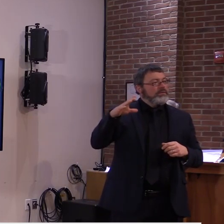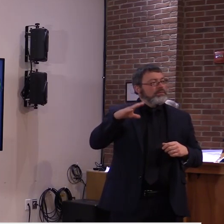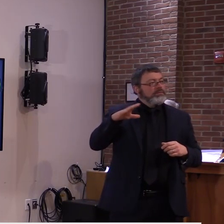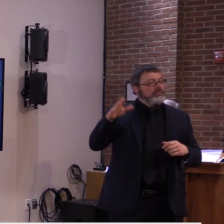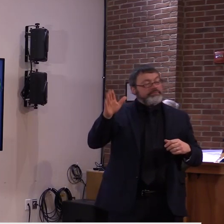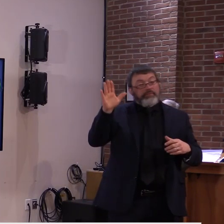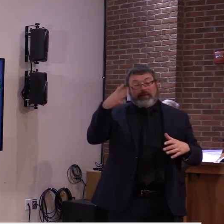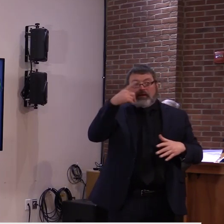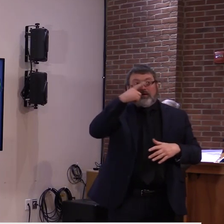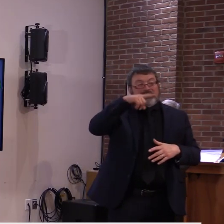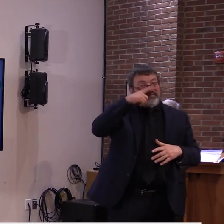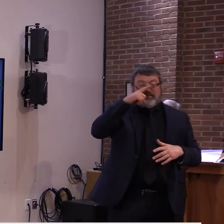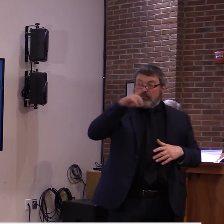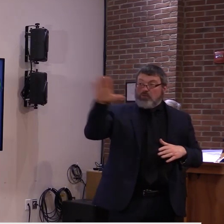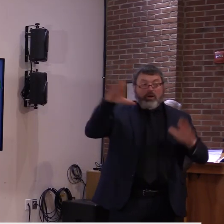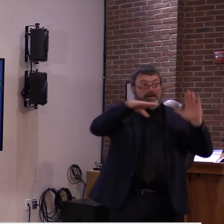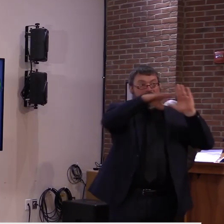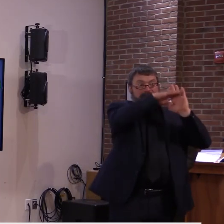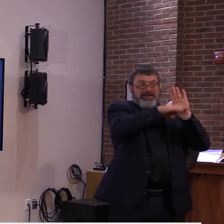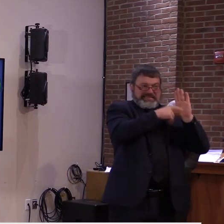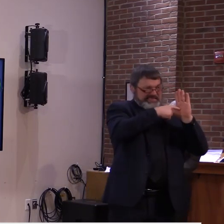back up as soon as possible.